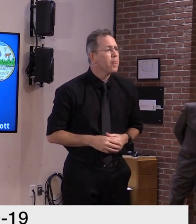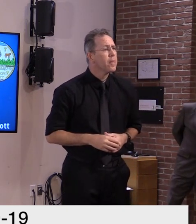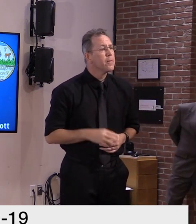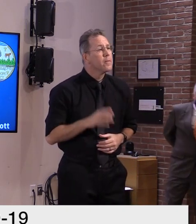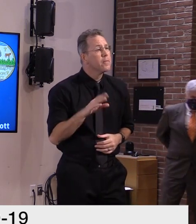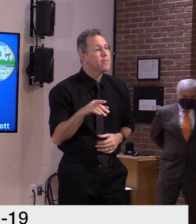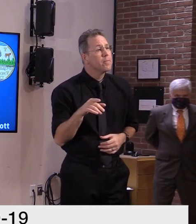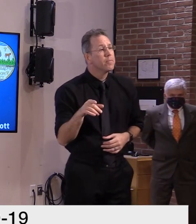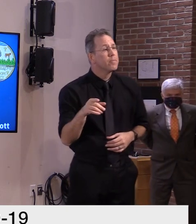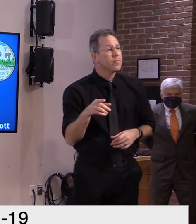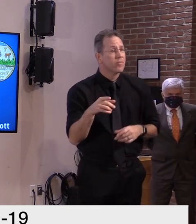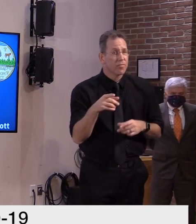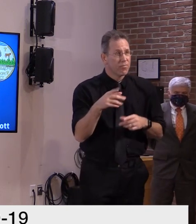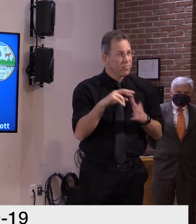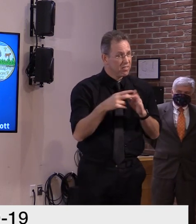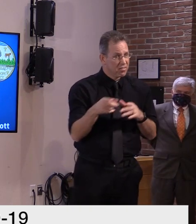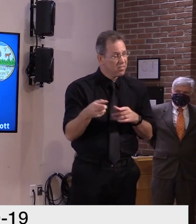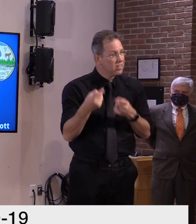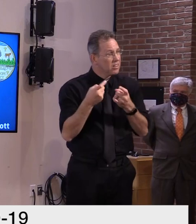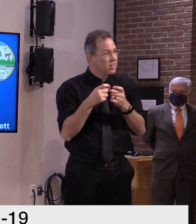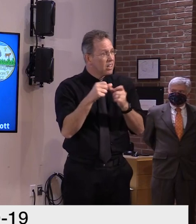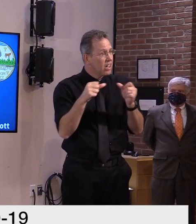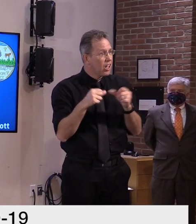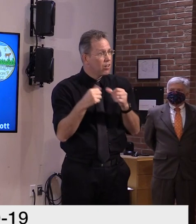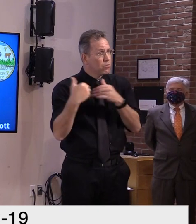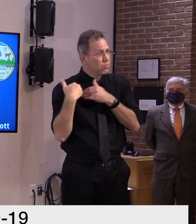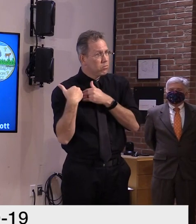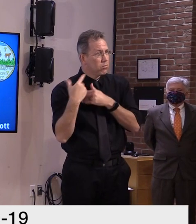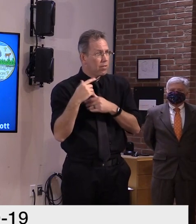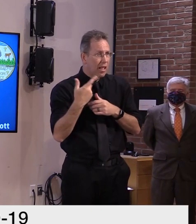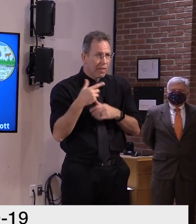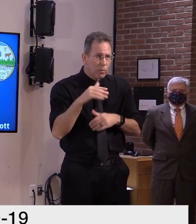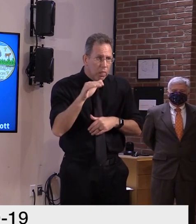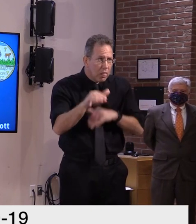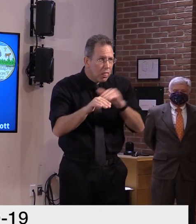so. That's the enforcement on this.